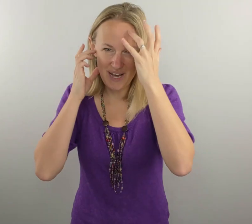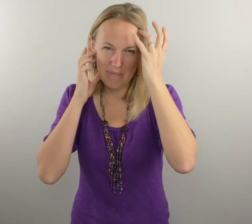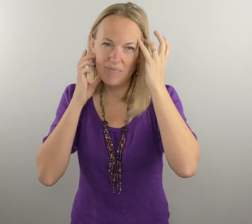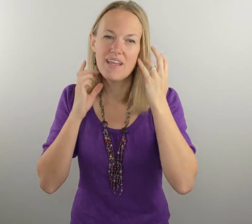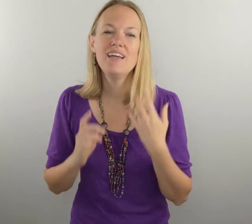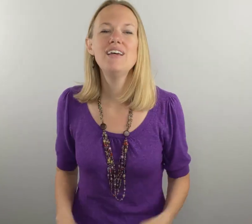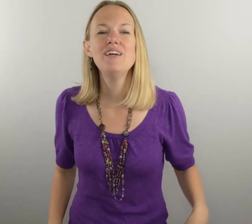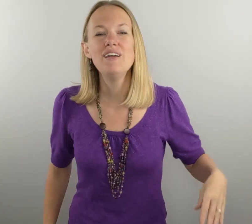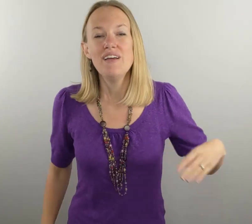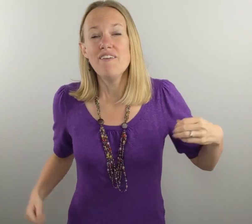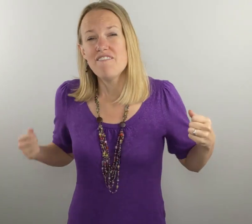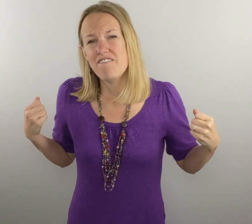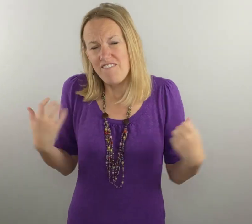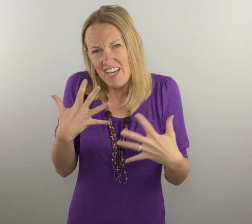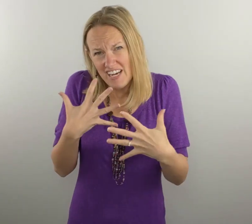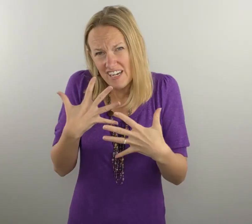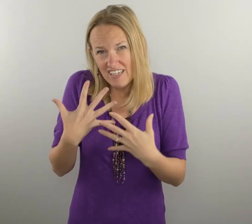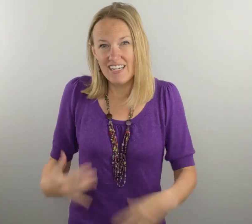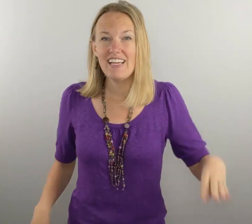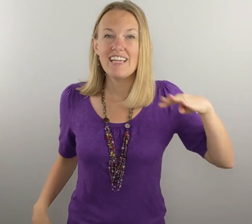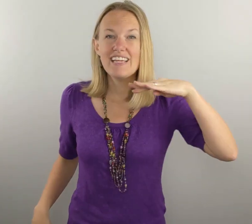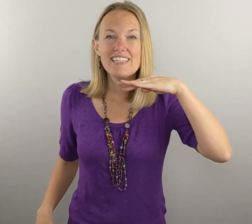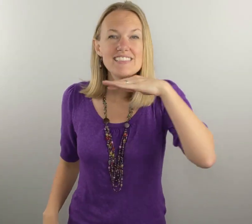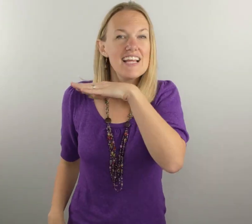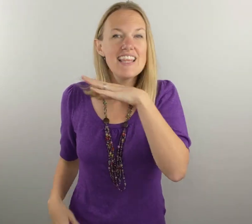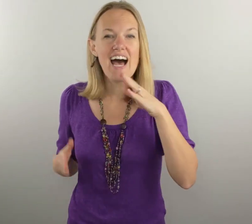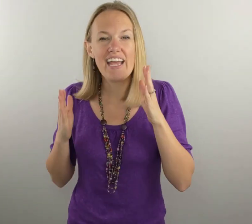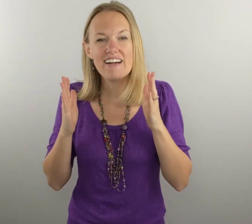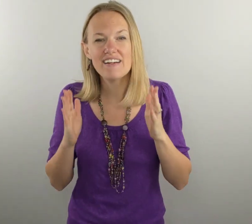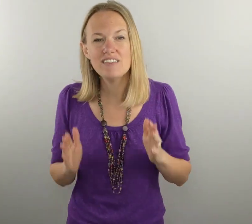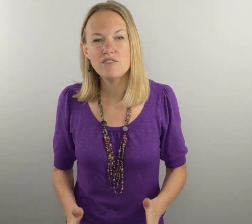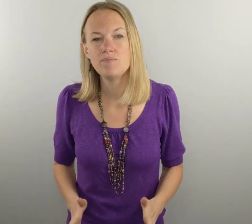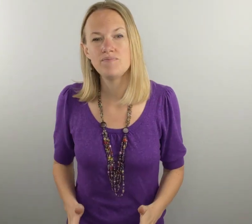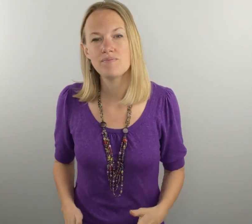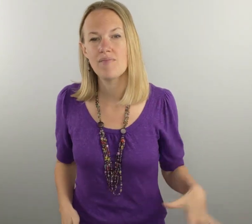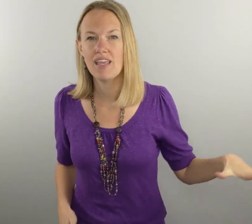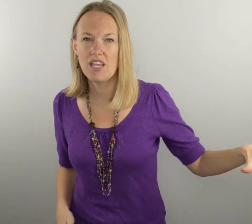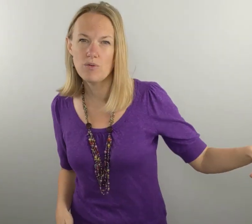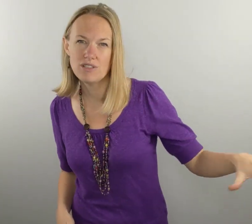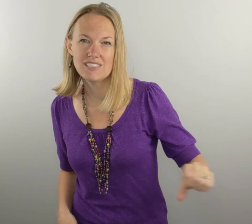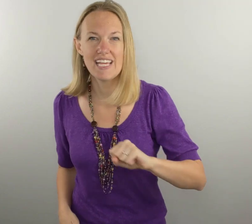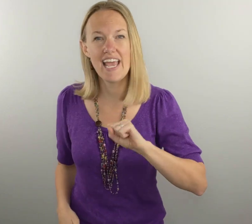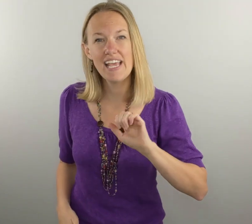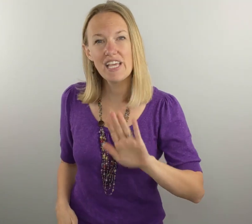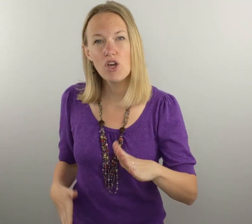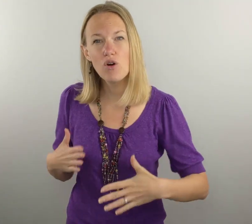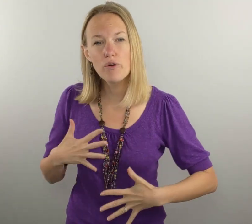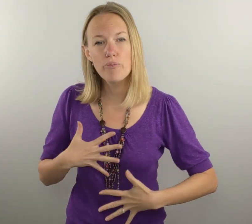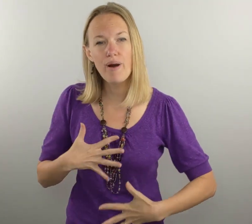top. Fear is a liar. He will take your